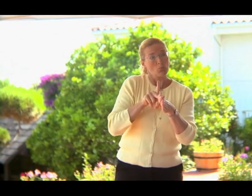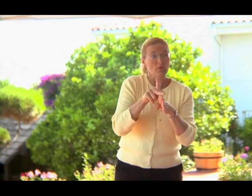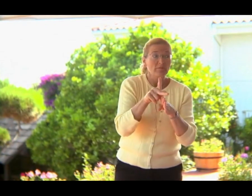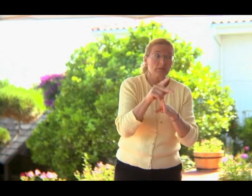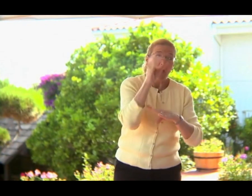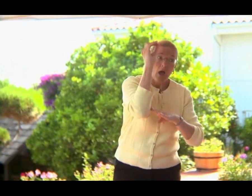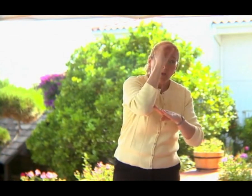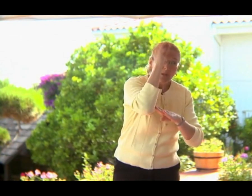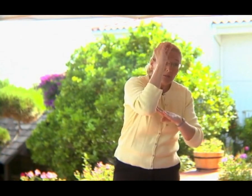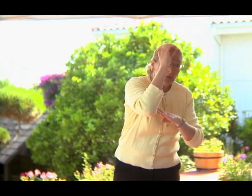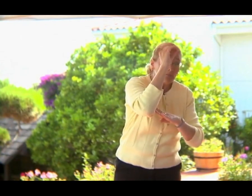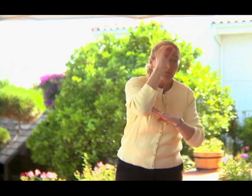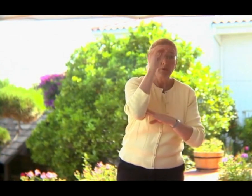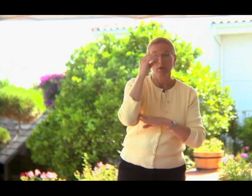opinion,